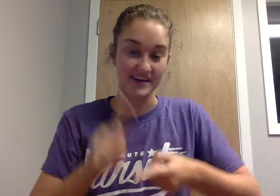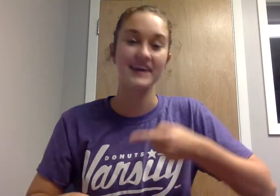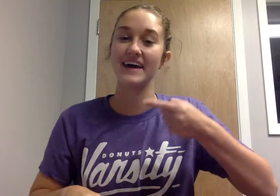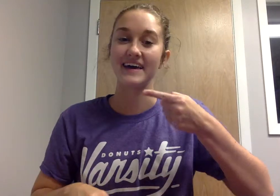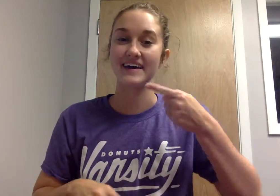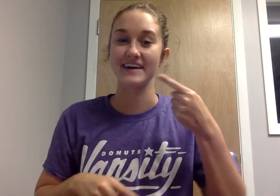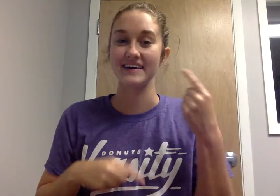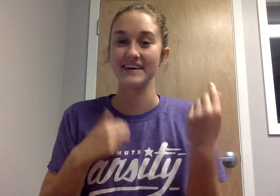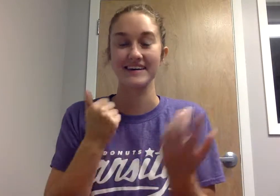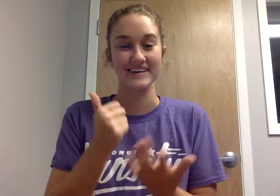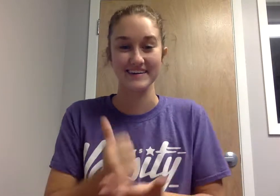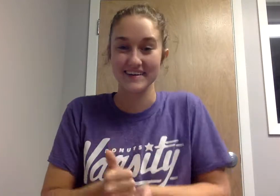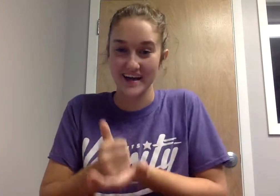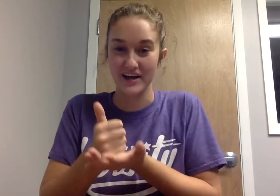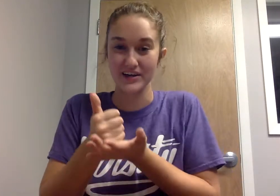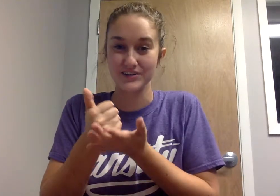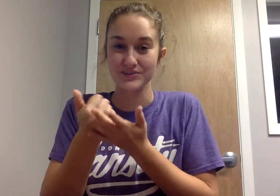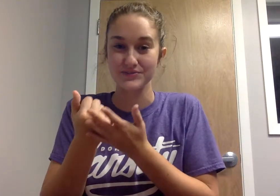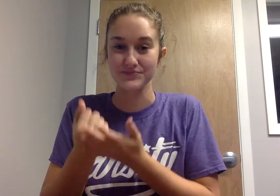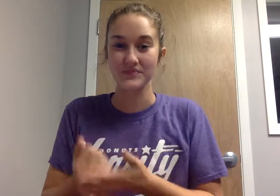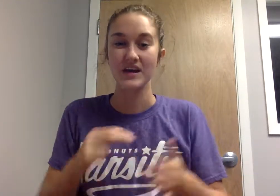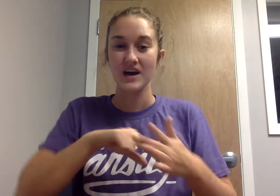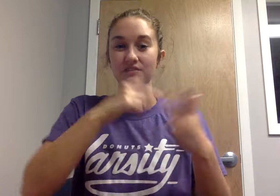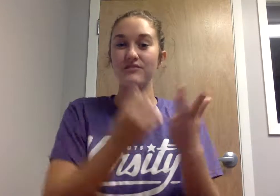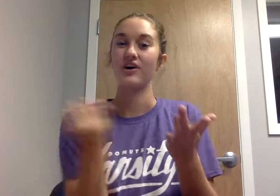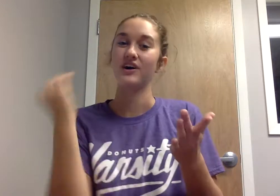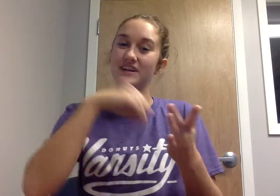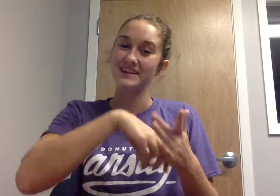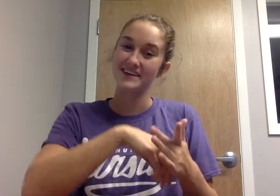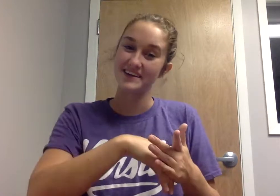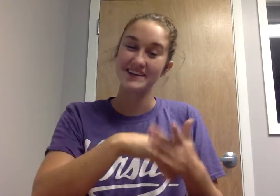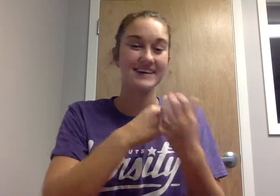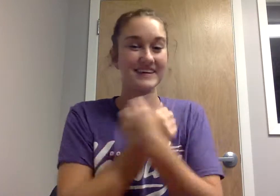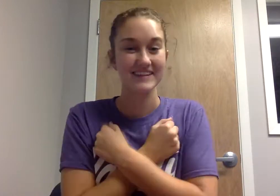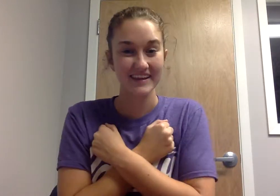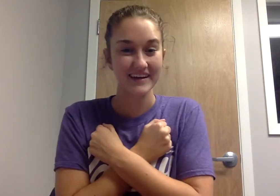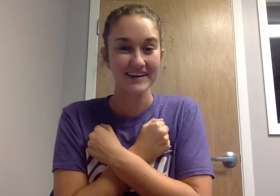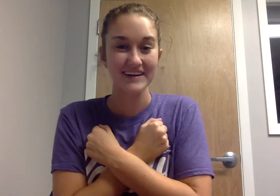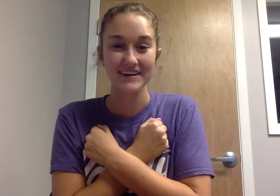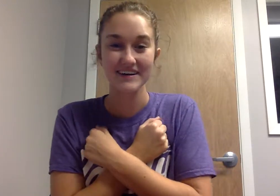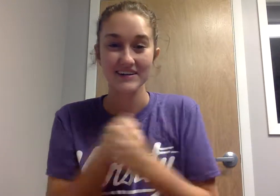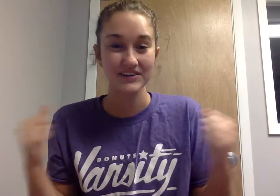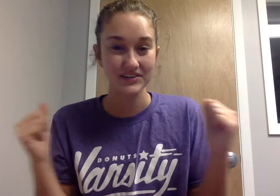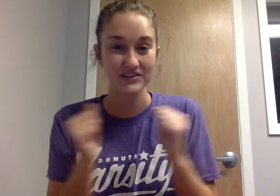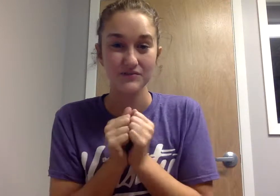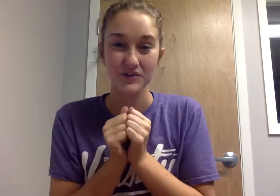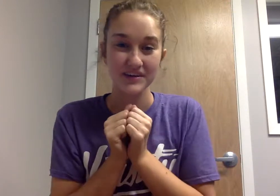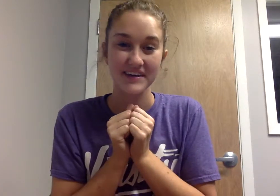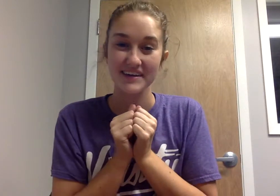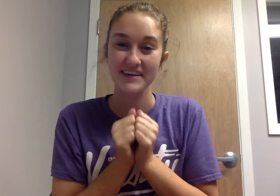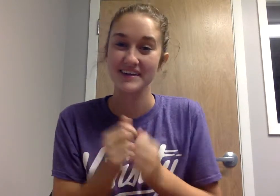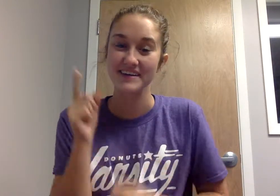can't help falling in love with